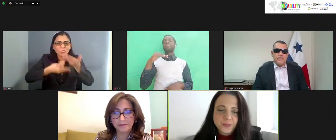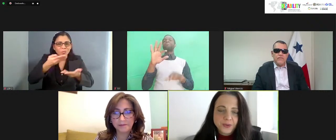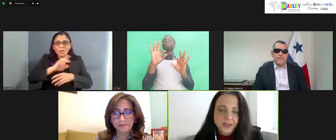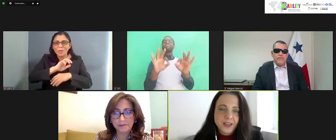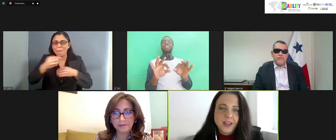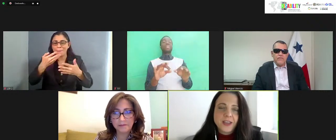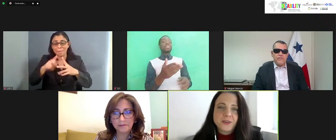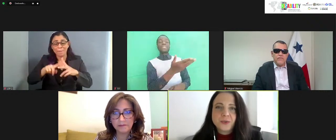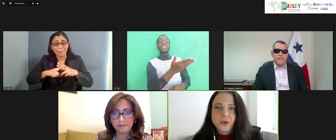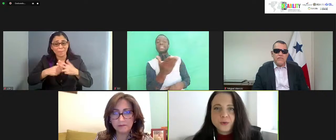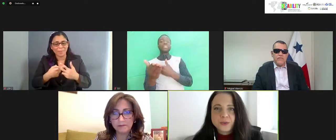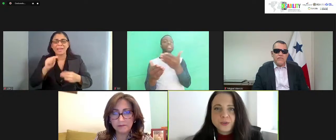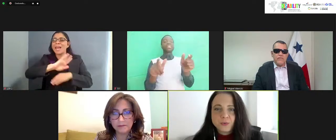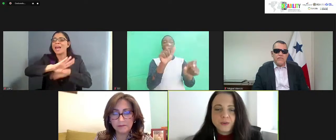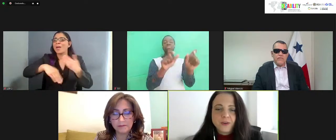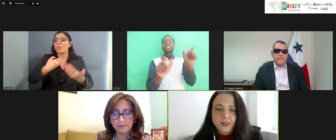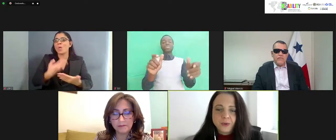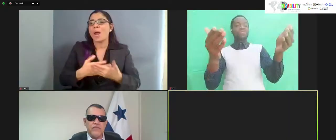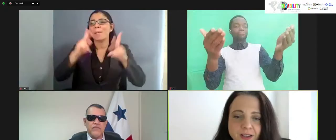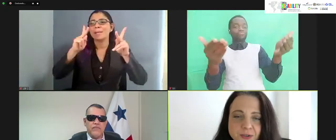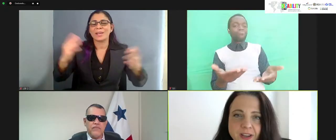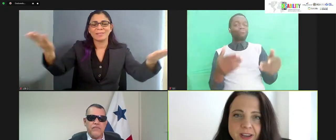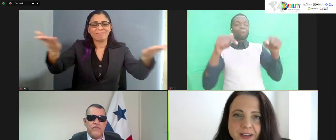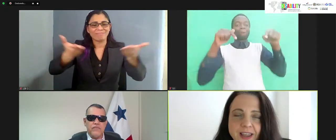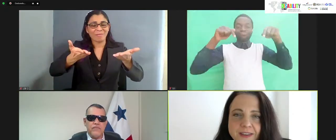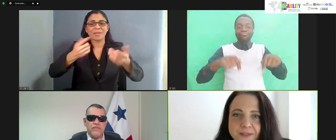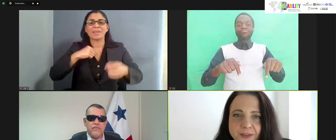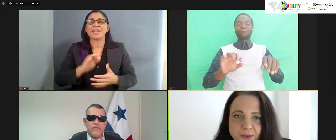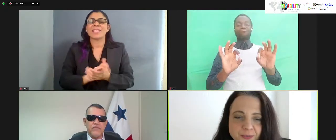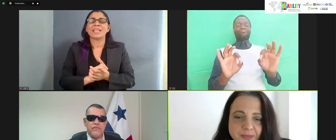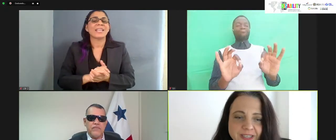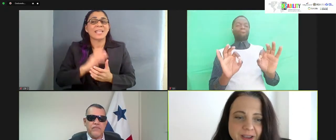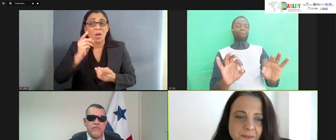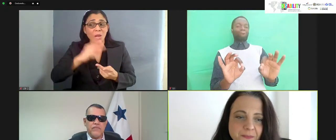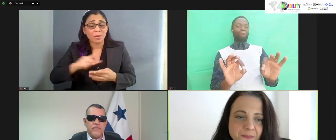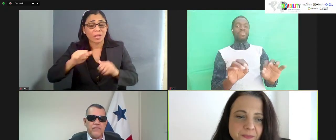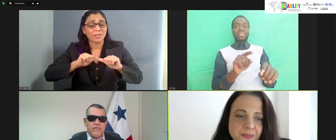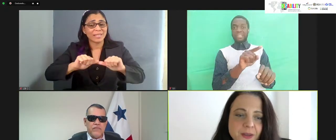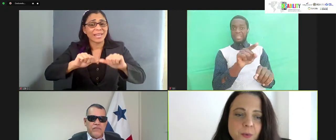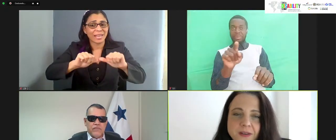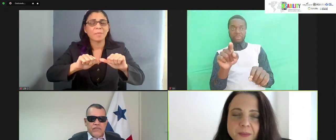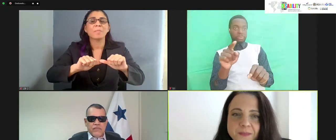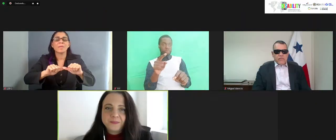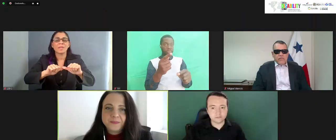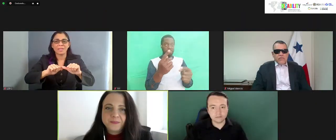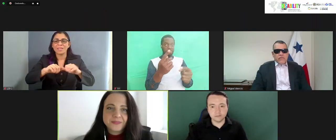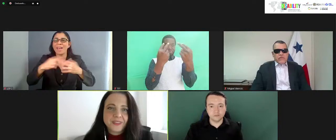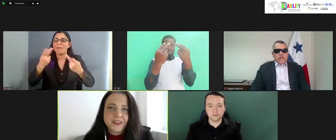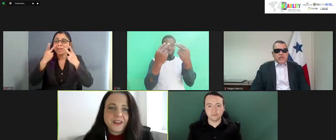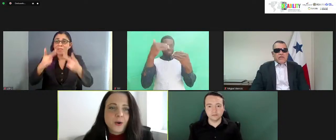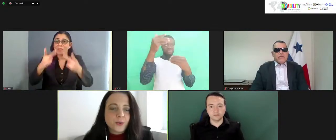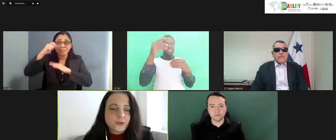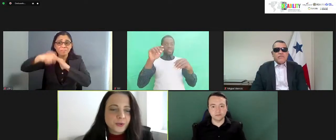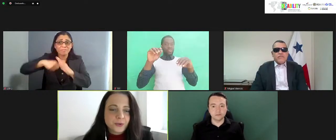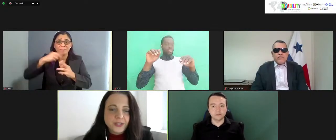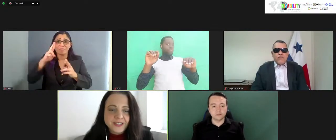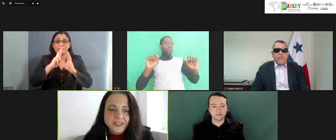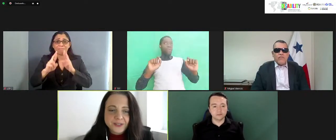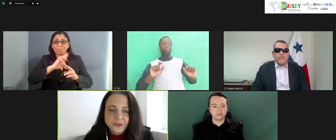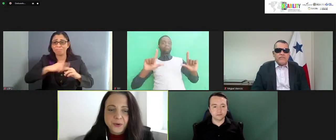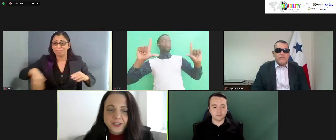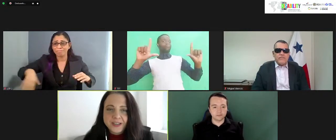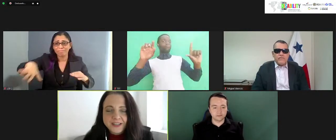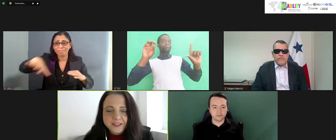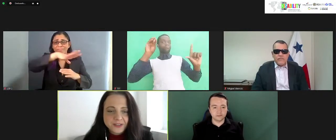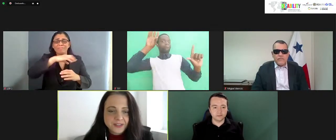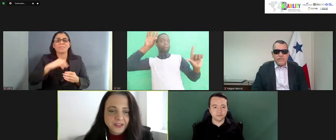room and to those who are following us today live on social media welcome also greetings